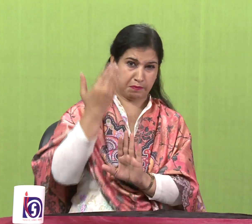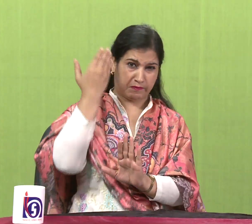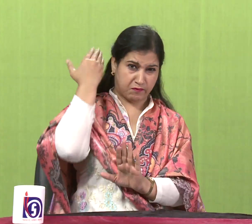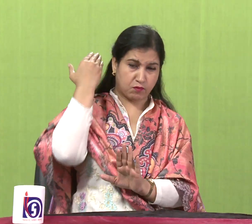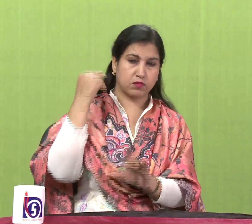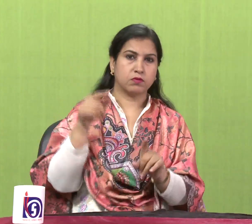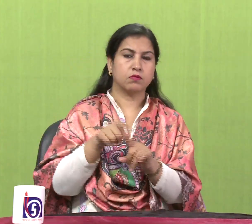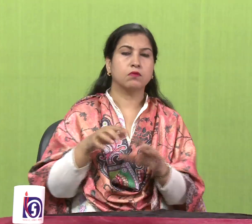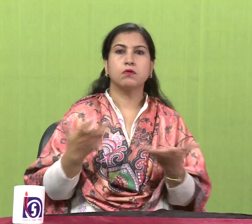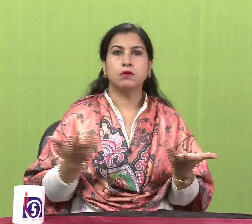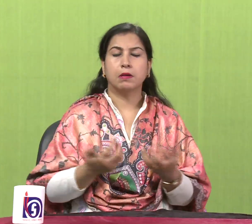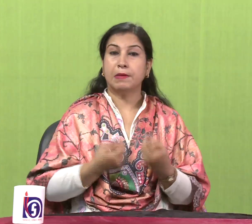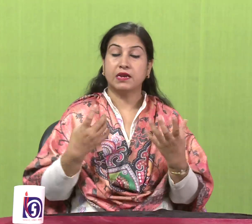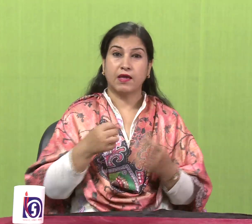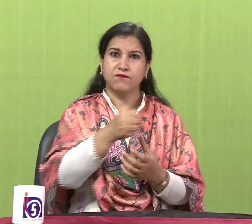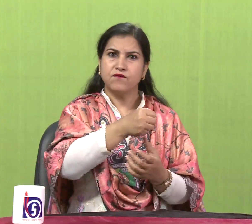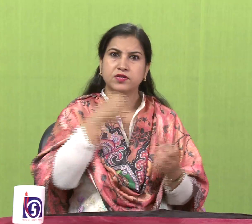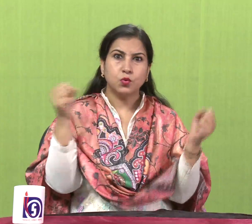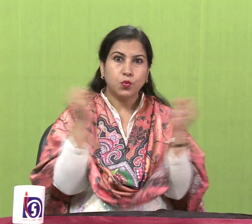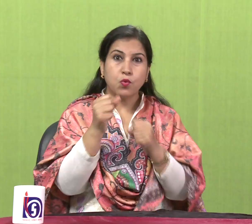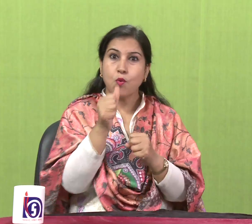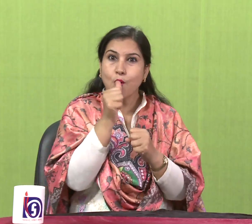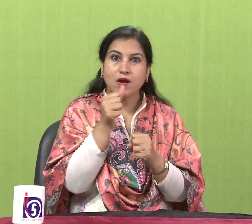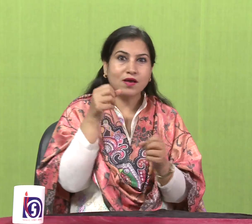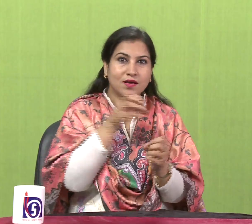Earlier, there were not many fridge